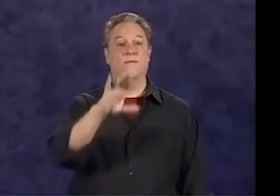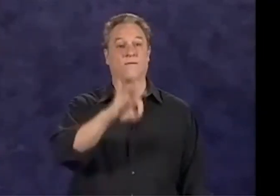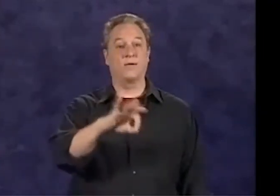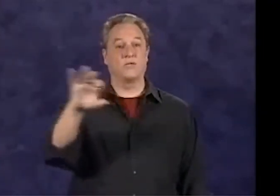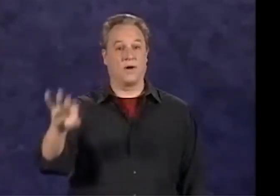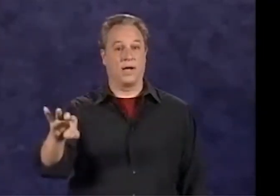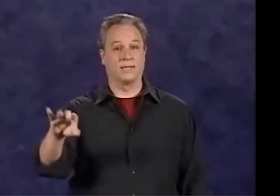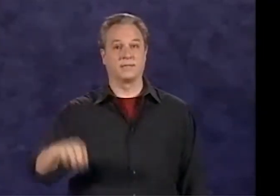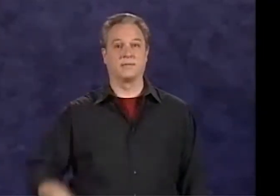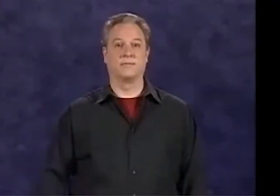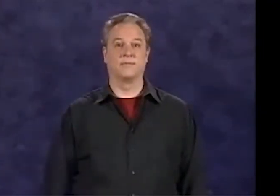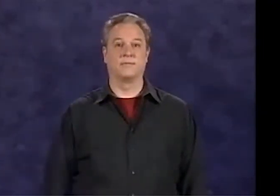fries.